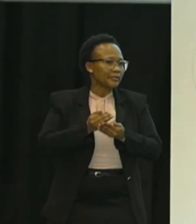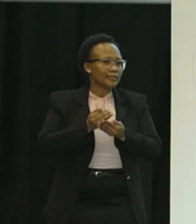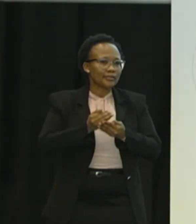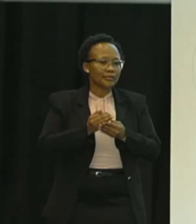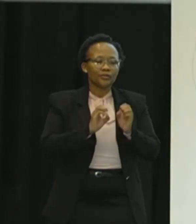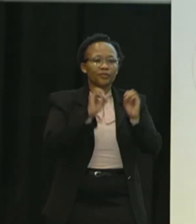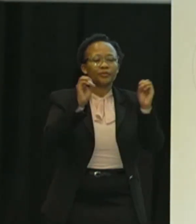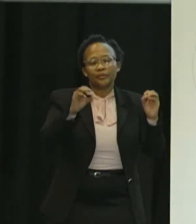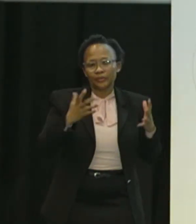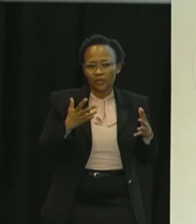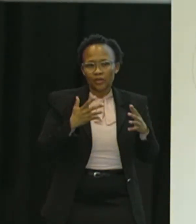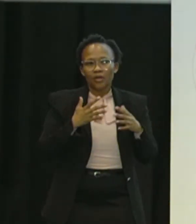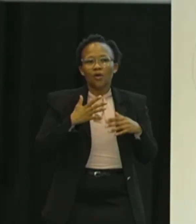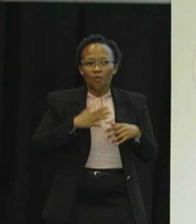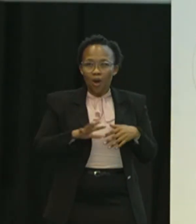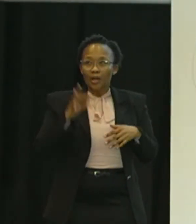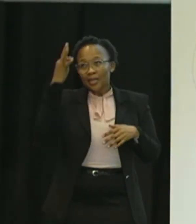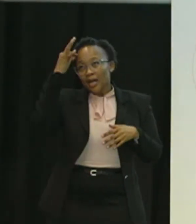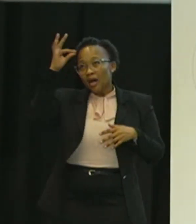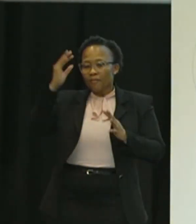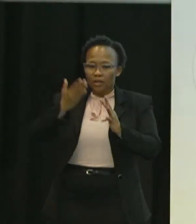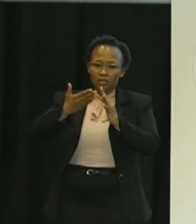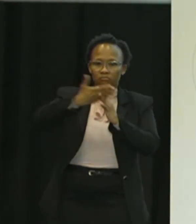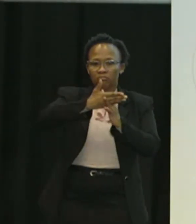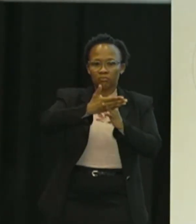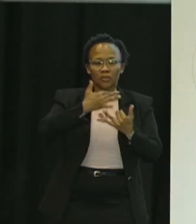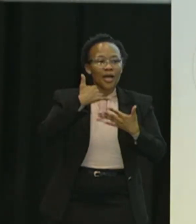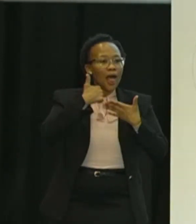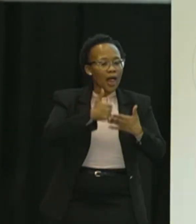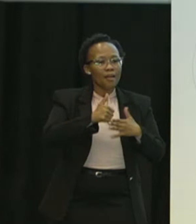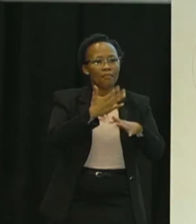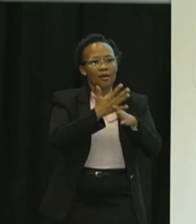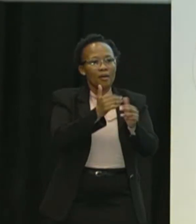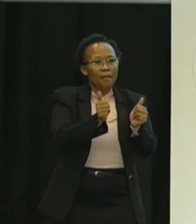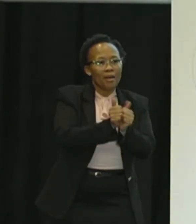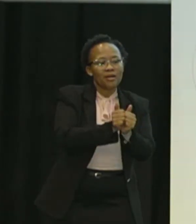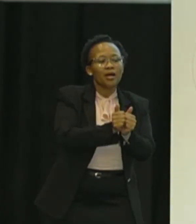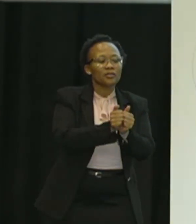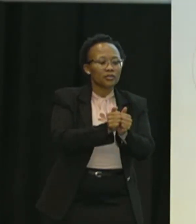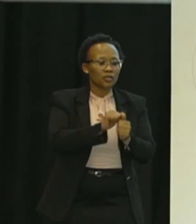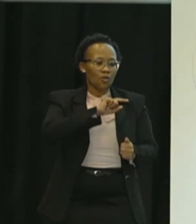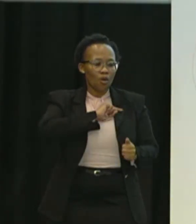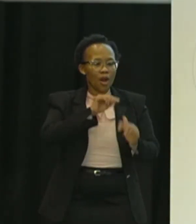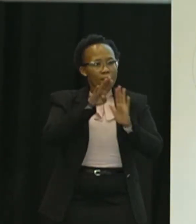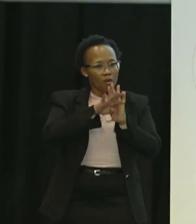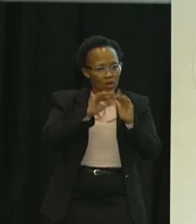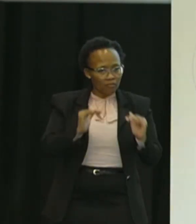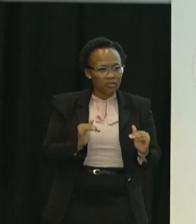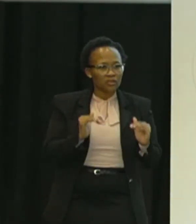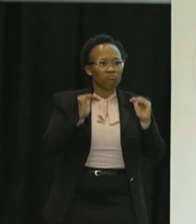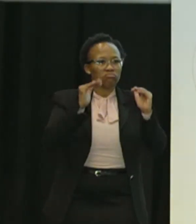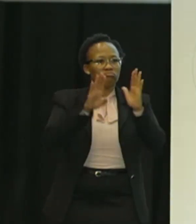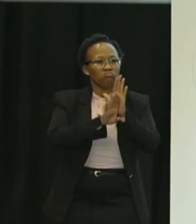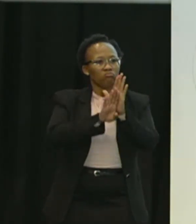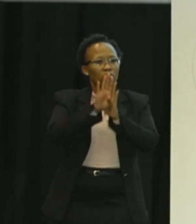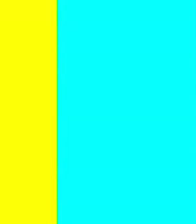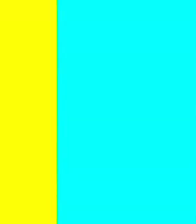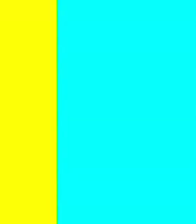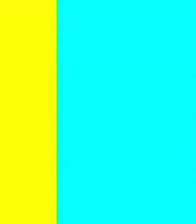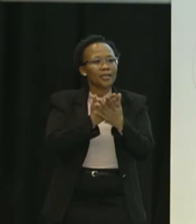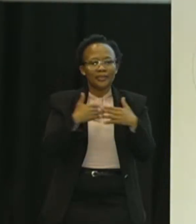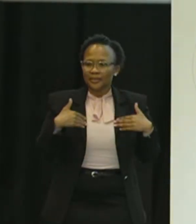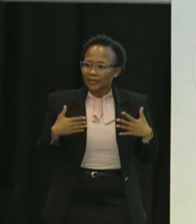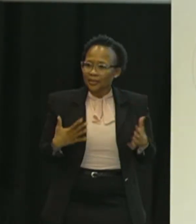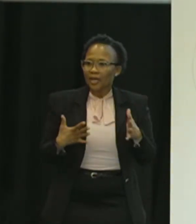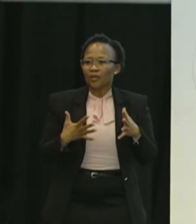of government really coming in and supporting partners to scale up some of these programs. And it could start with commodities, it could start